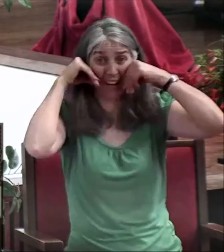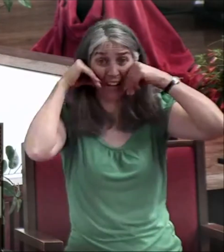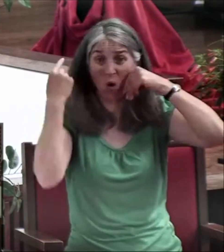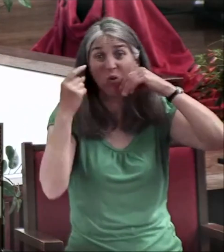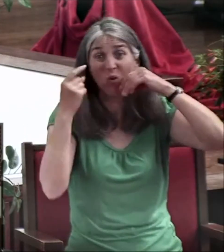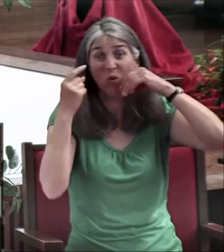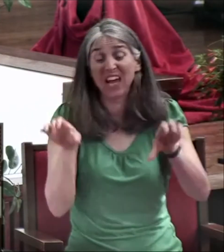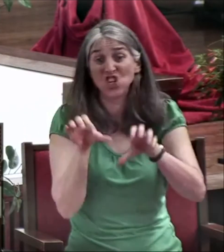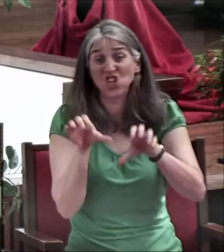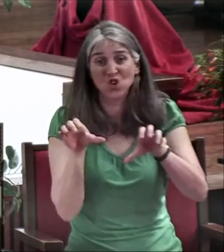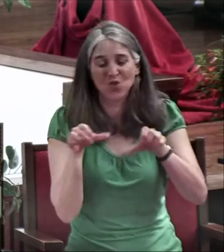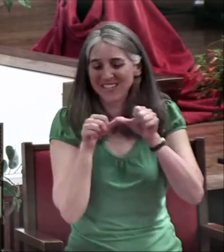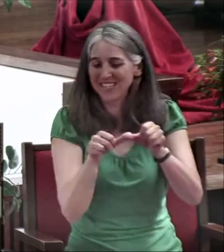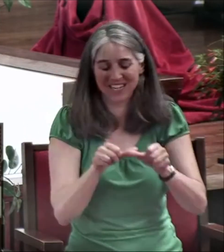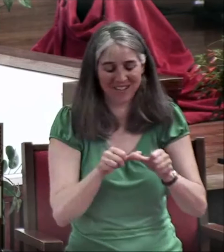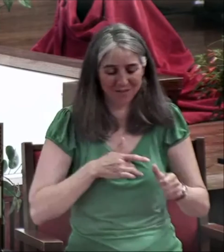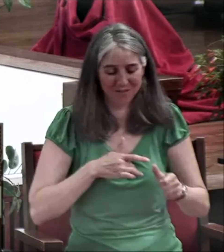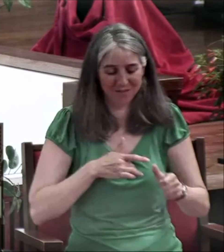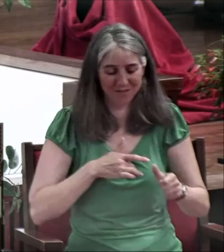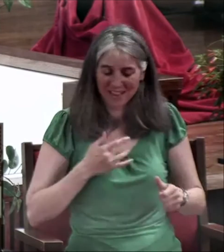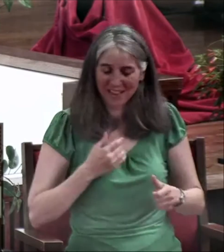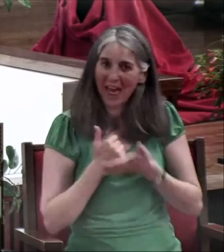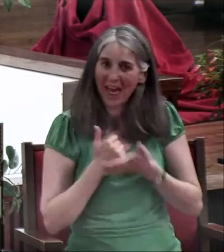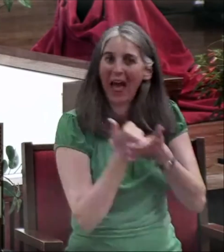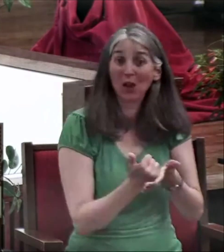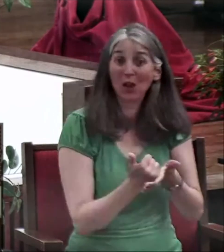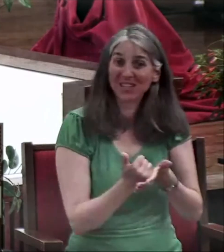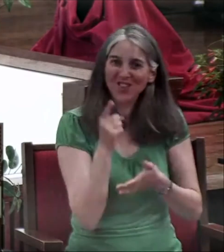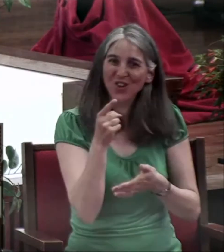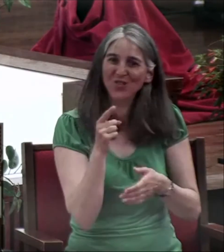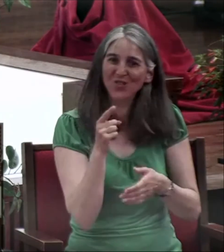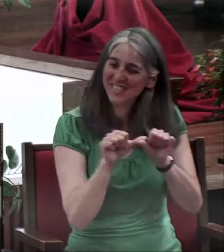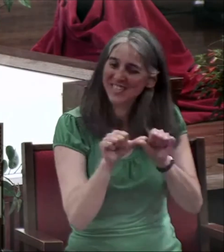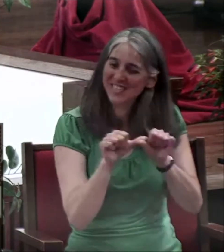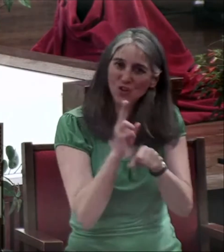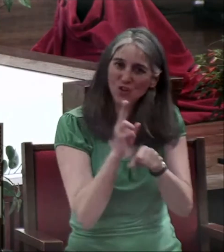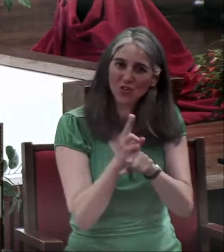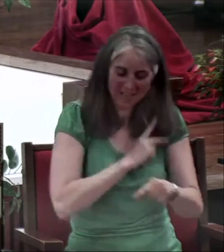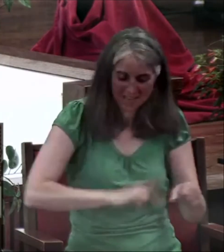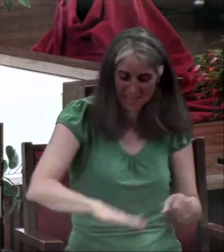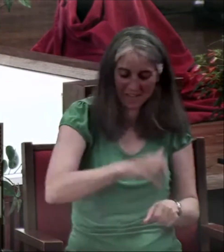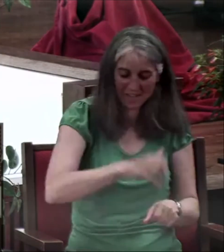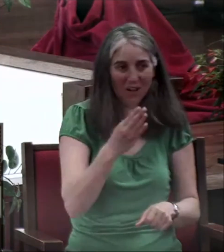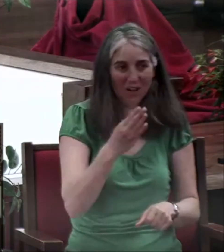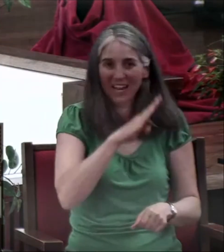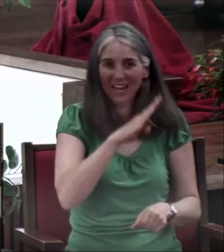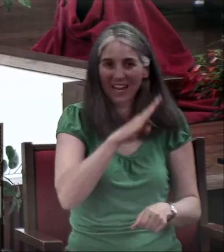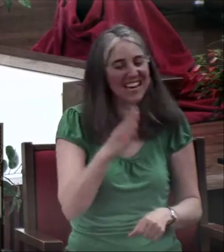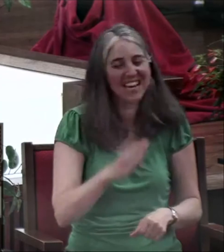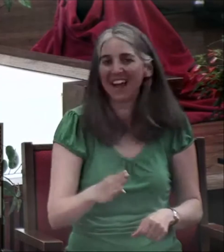feel like you can do, you still have a usefulness in the kingdom of God. It